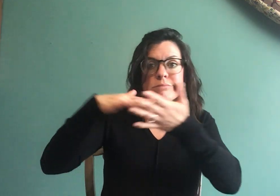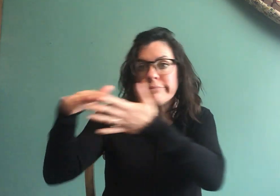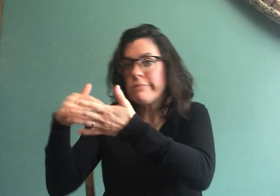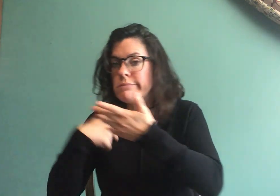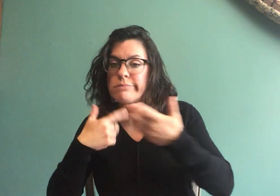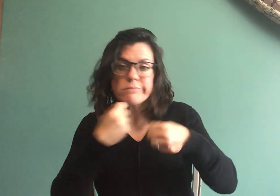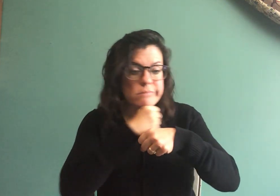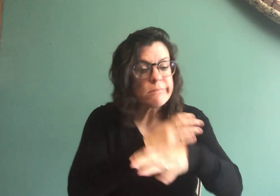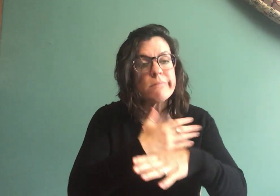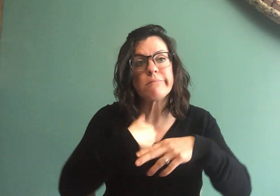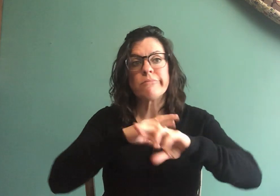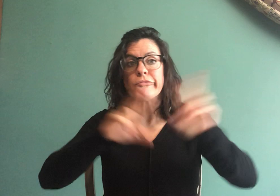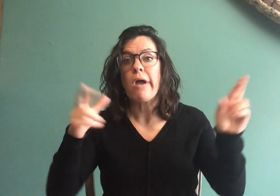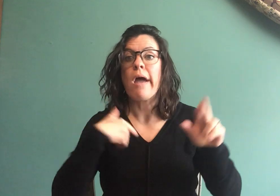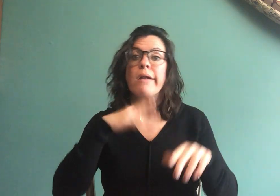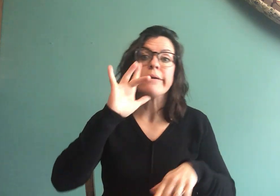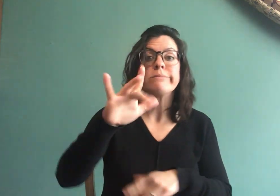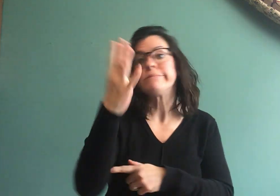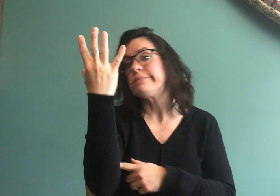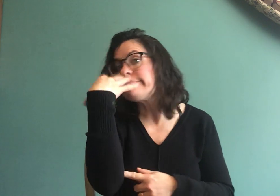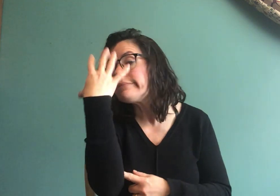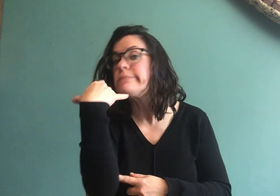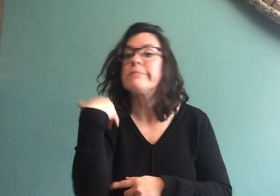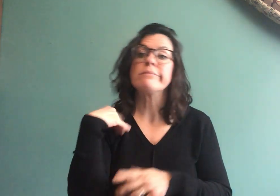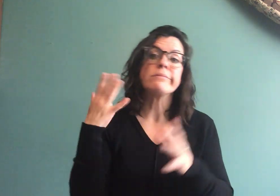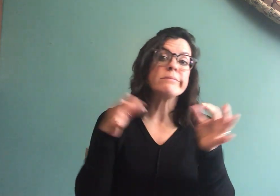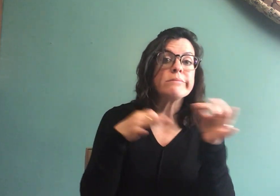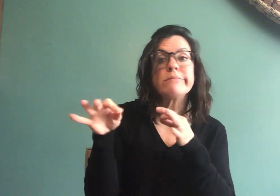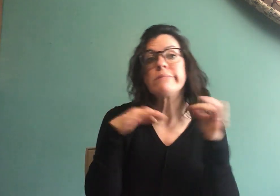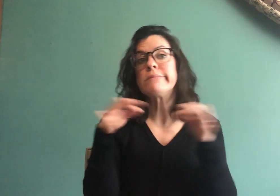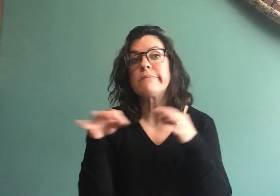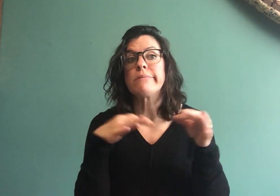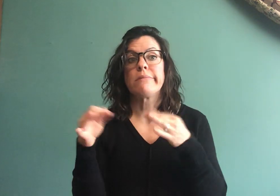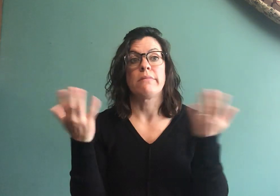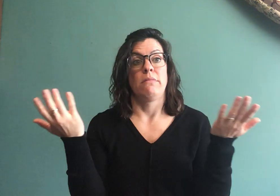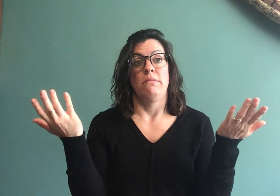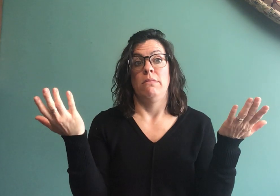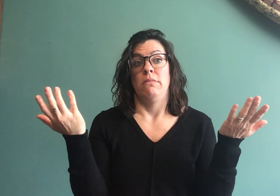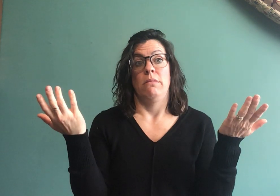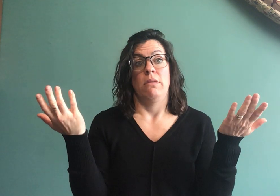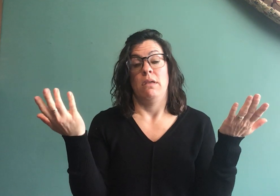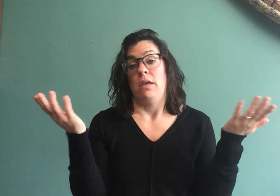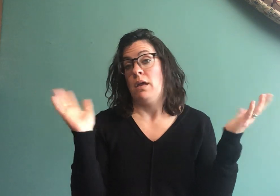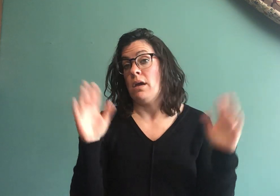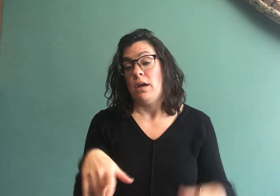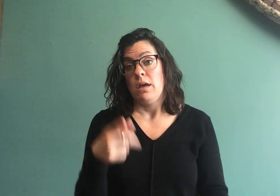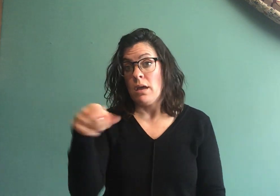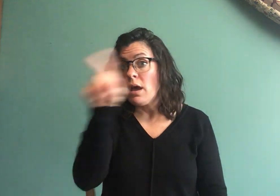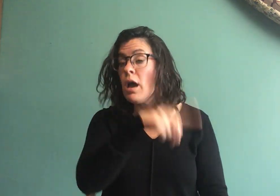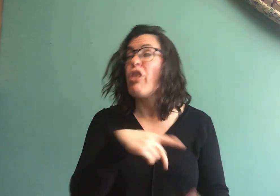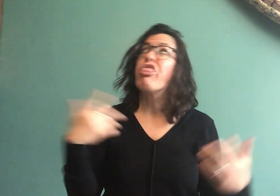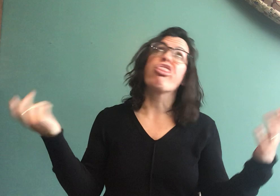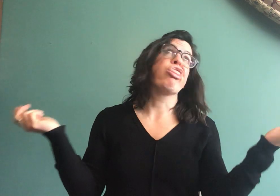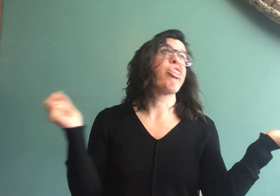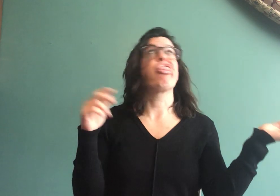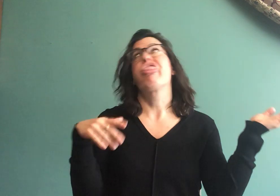couple days to decide if you want to continue this or not, as we have a week off before we start up